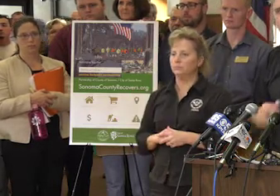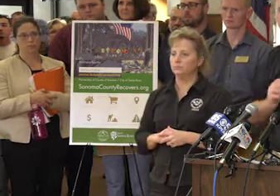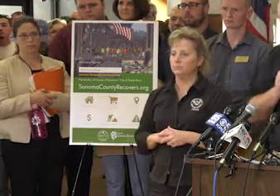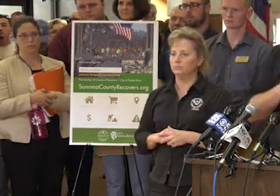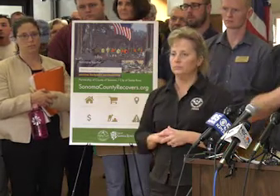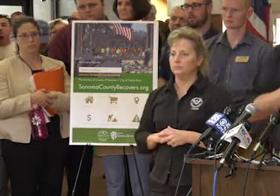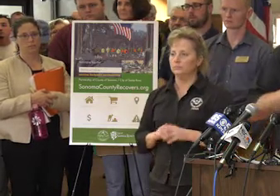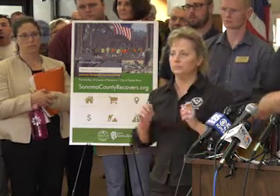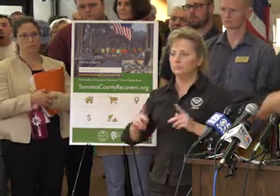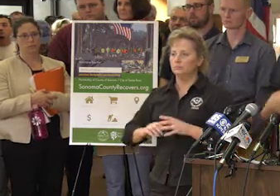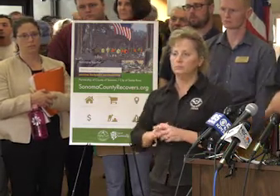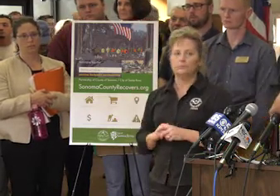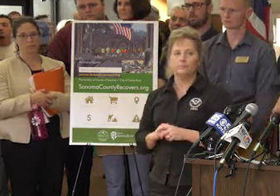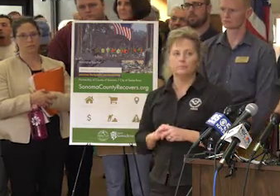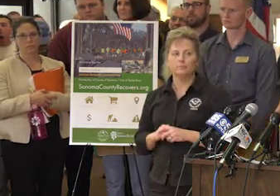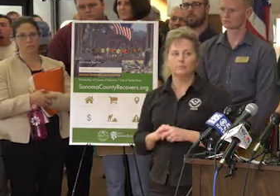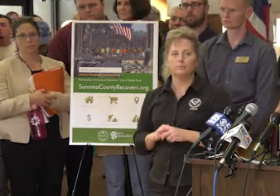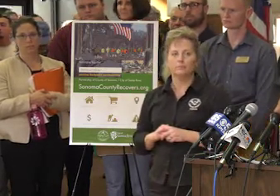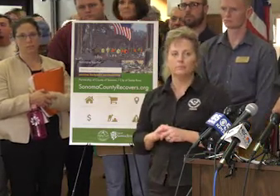Okay?